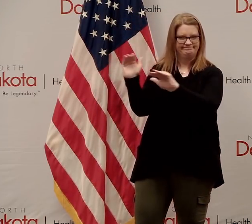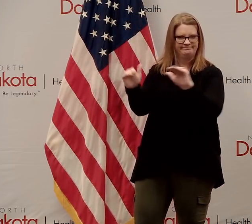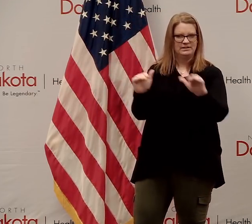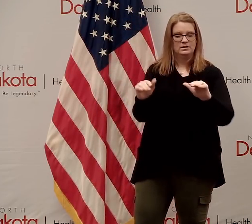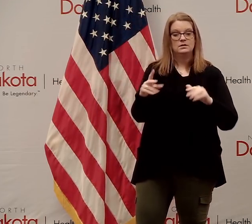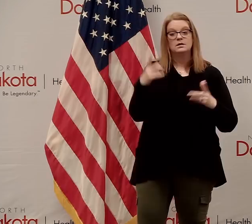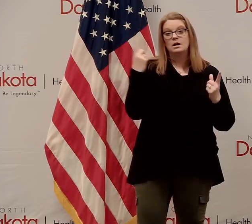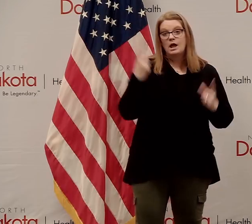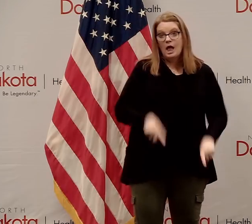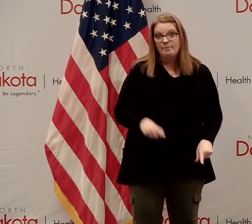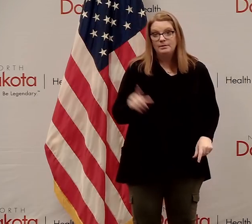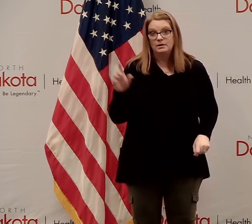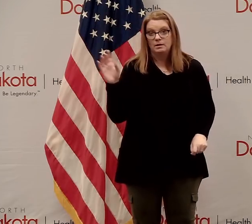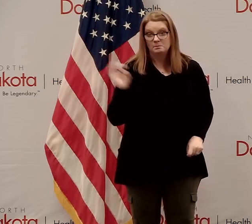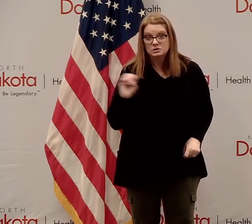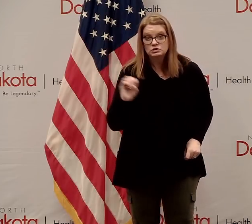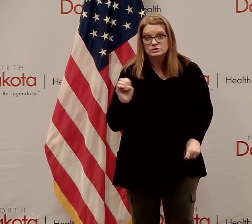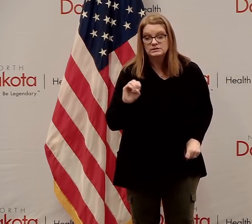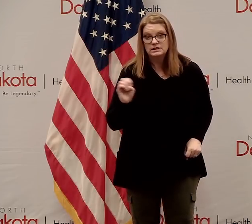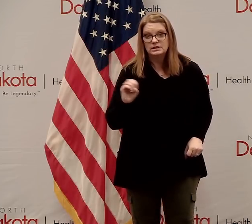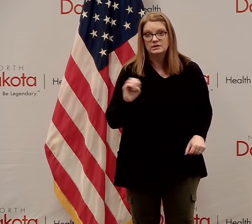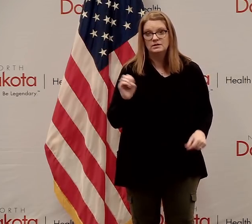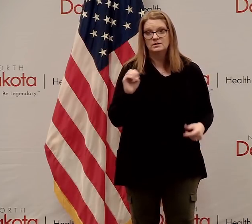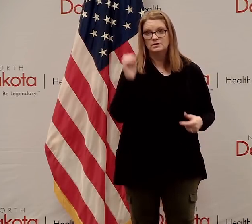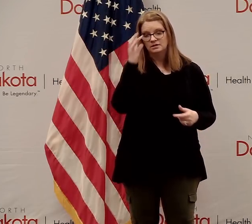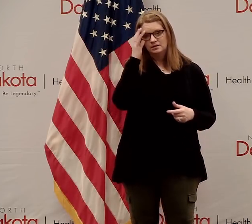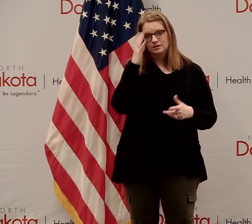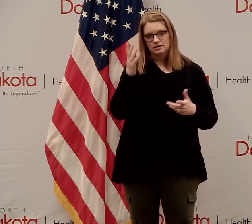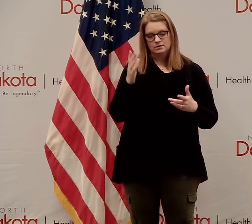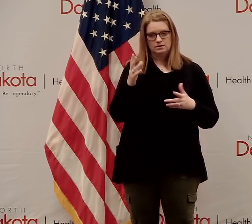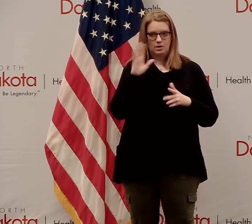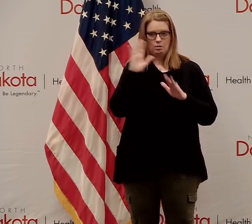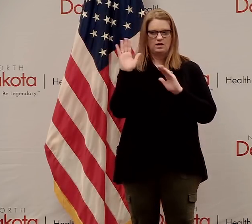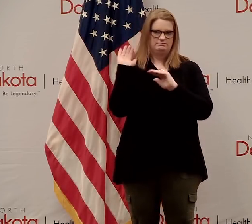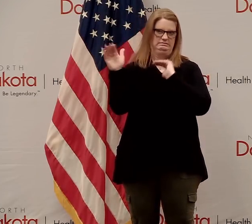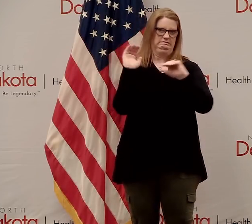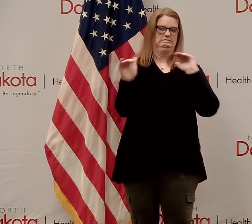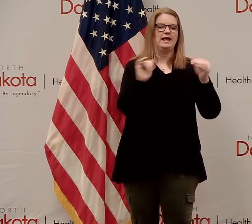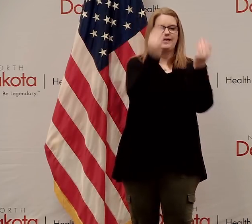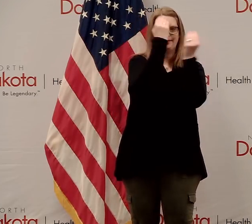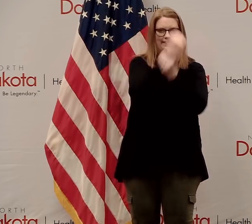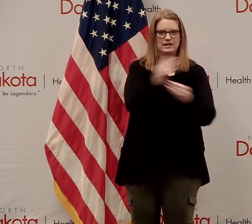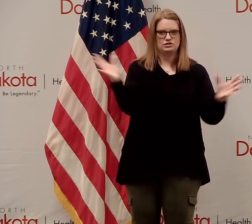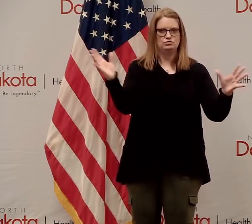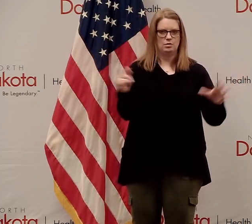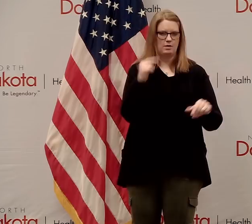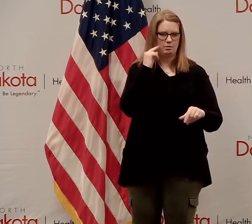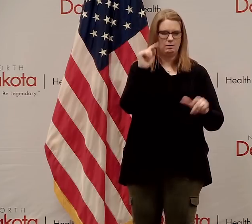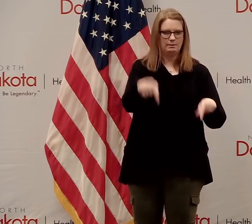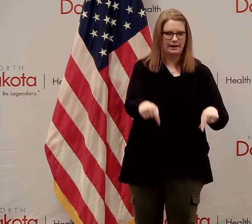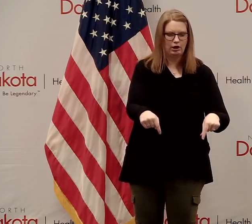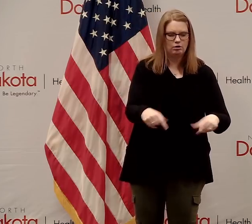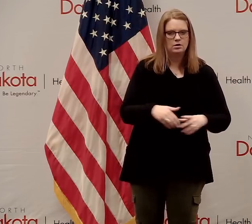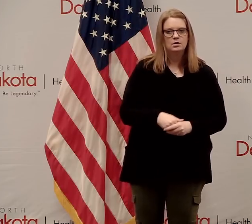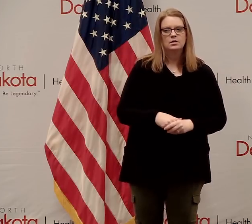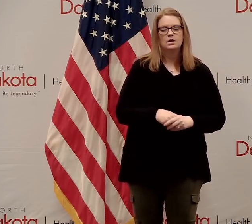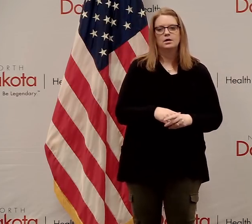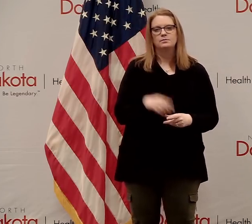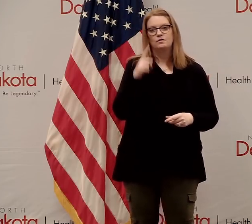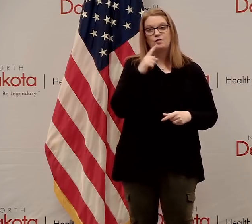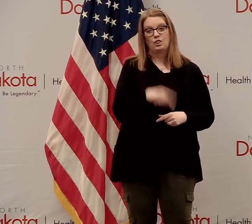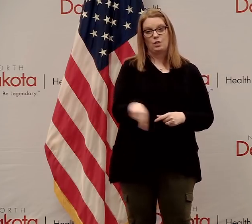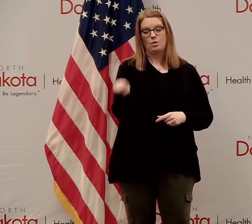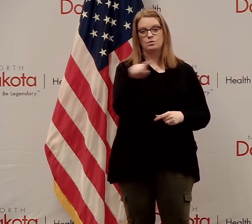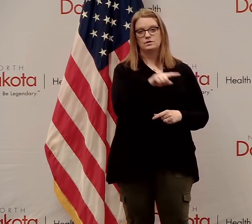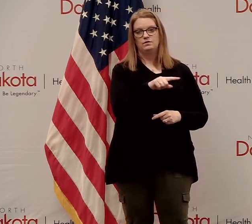was an emergency, we would that couldn't wait till Monday, you'd hear from us, and we'd be back. But for those that are out there